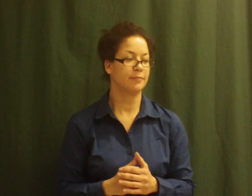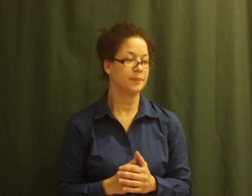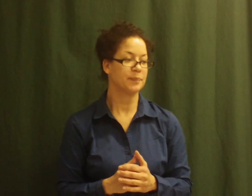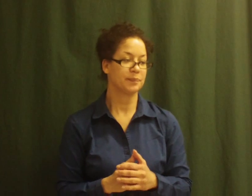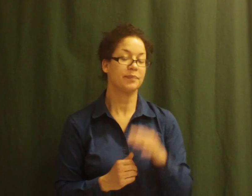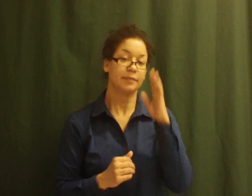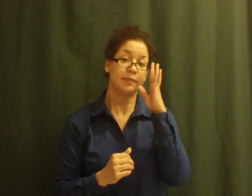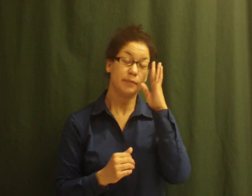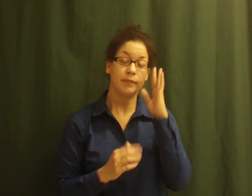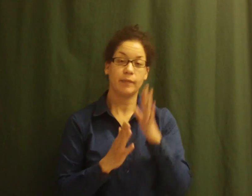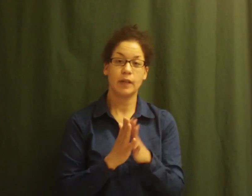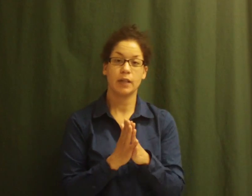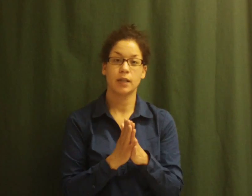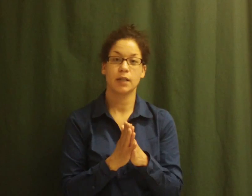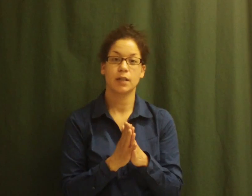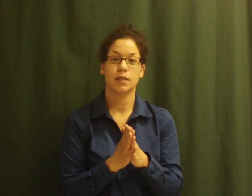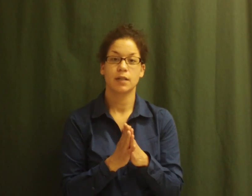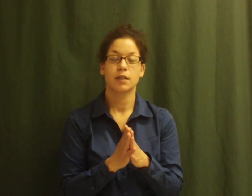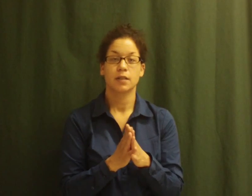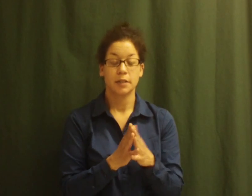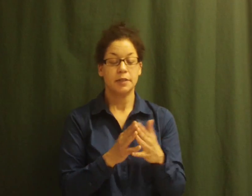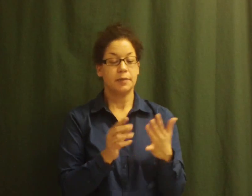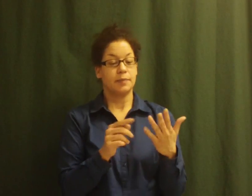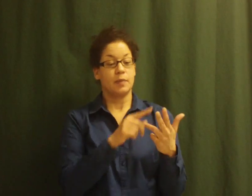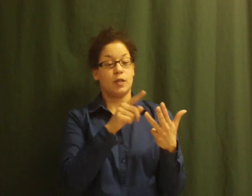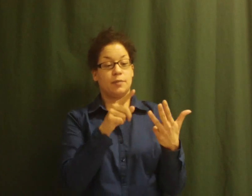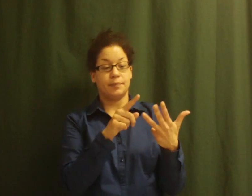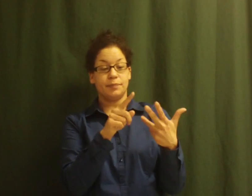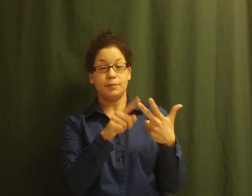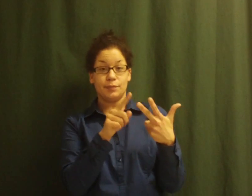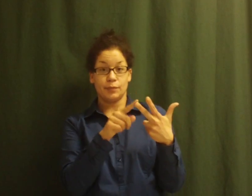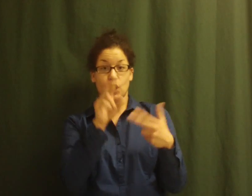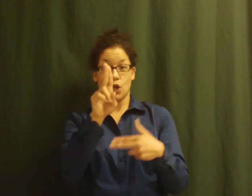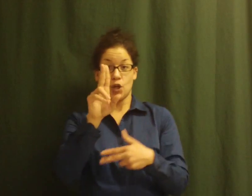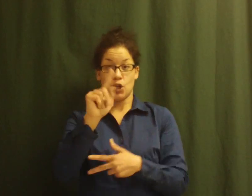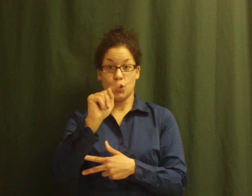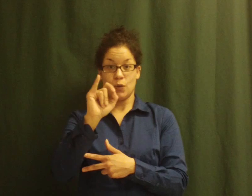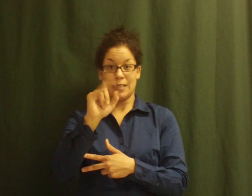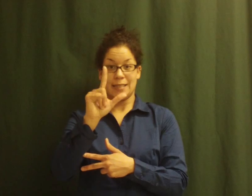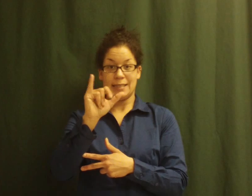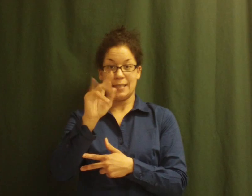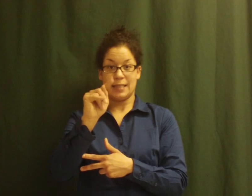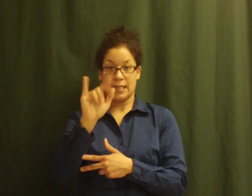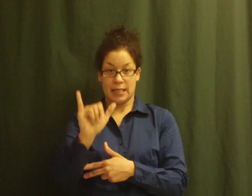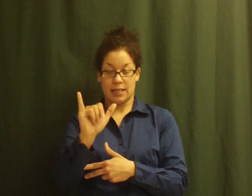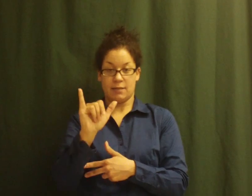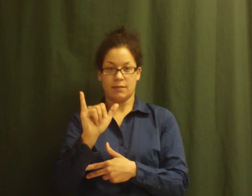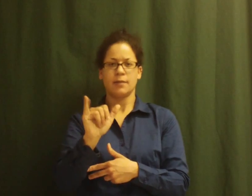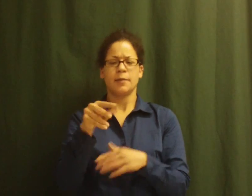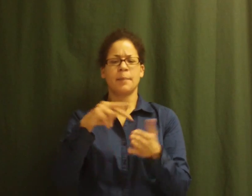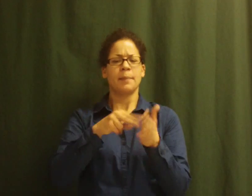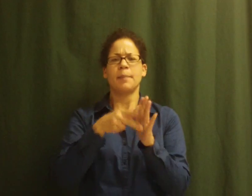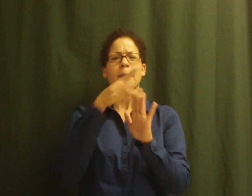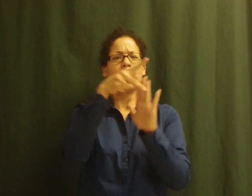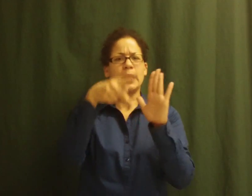From the perspective of utility, lobbying for your friend would probably not be in the